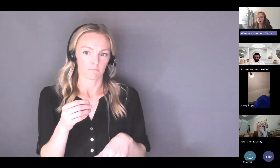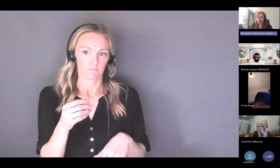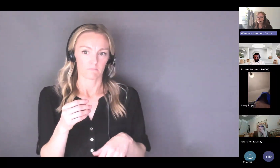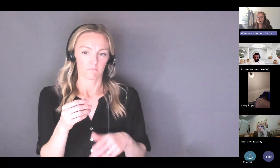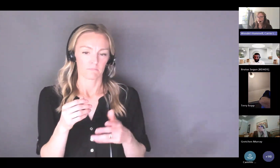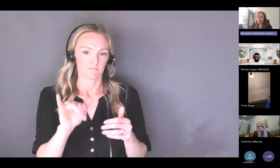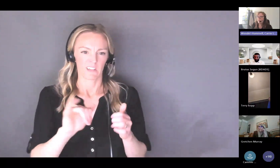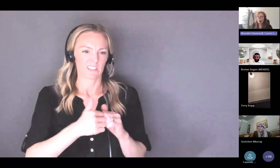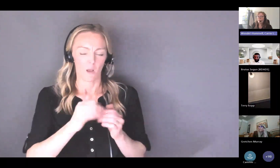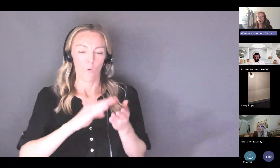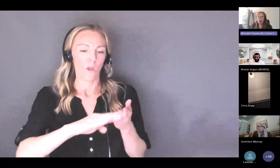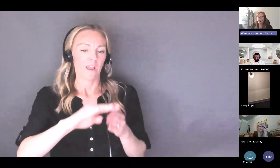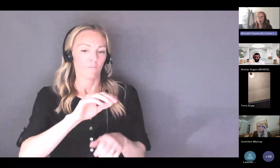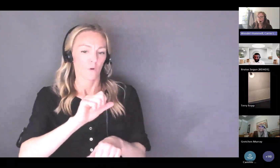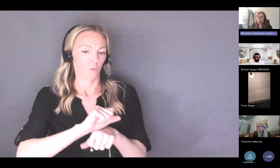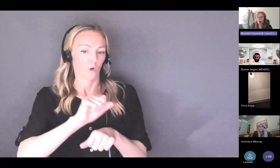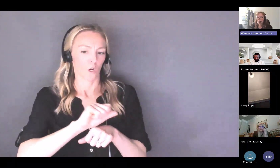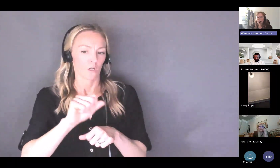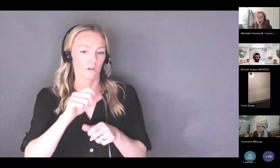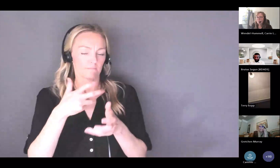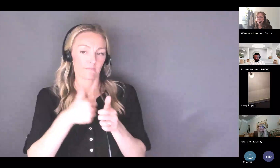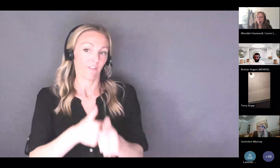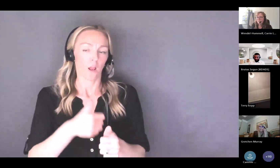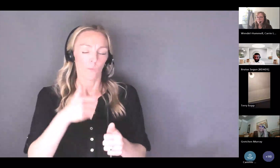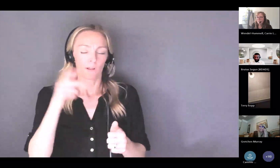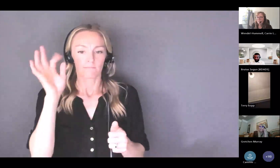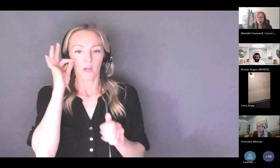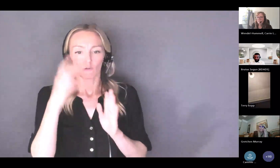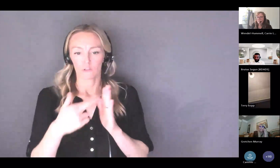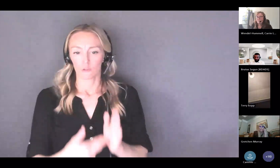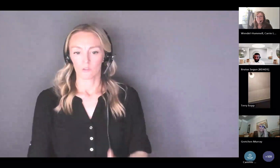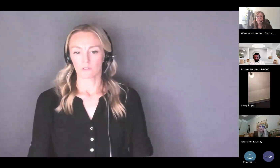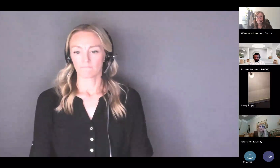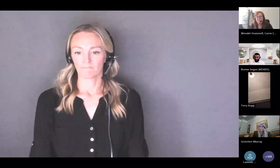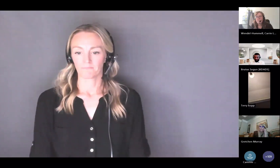work according to federal rules.